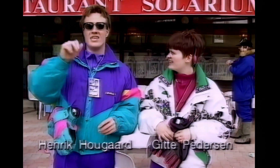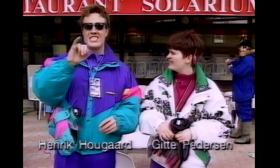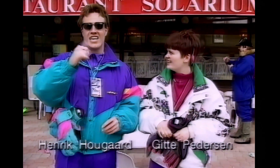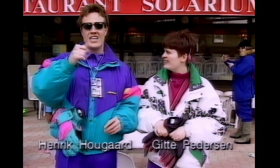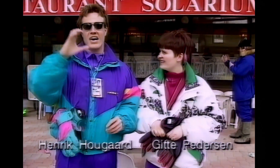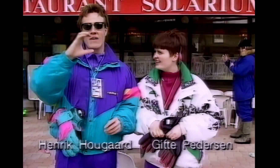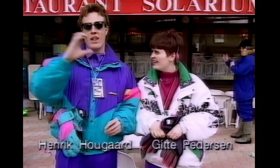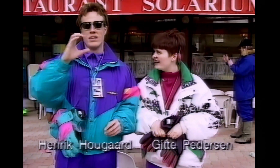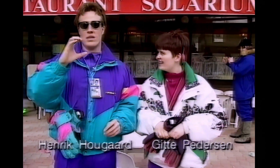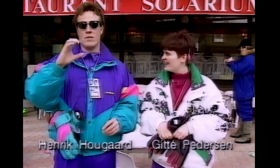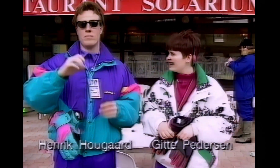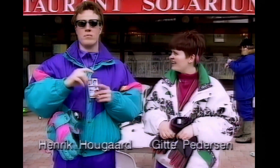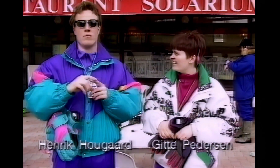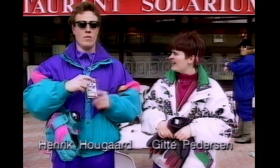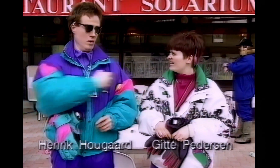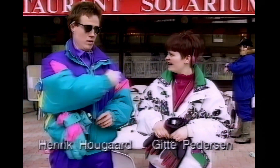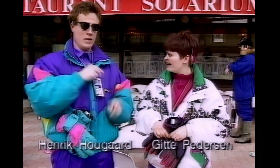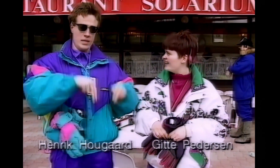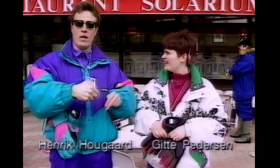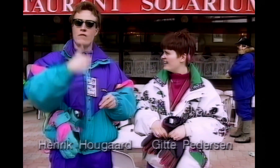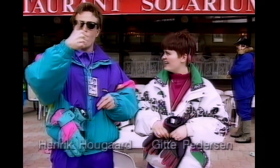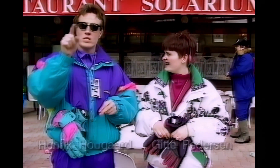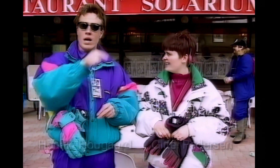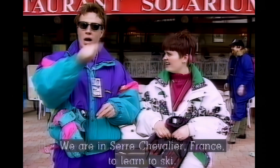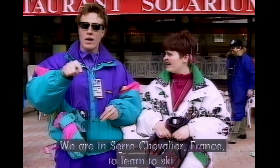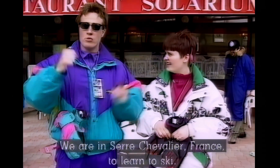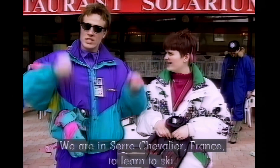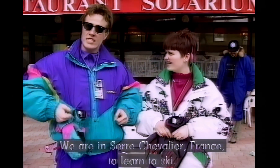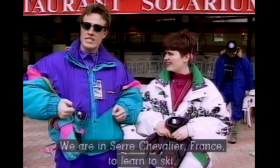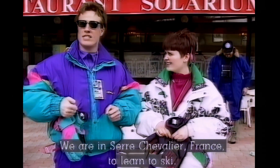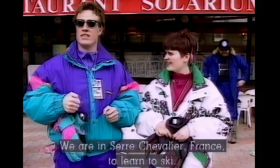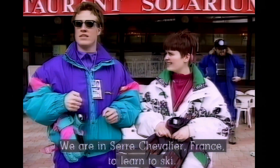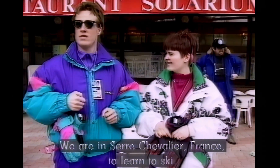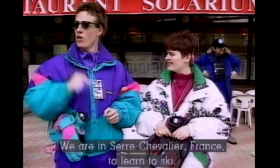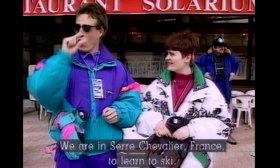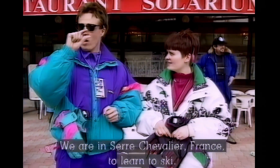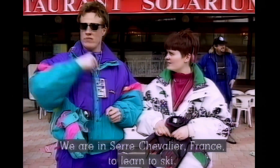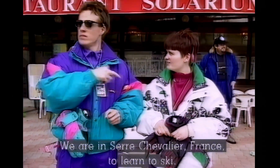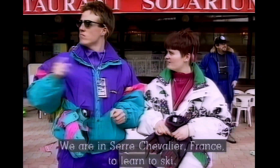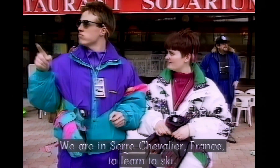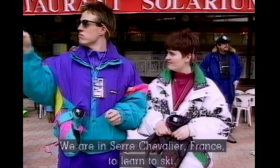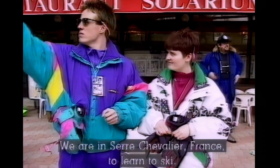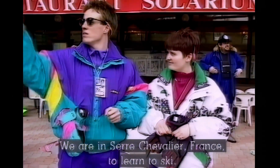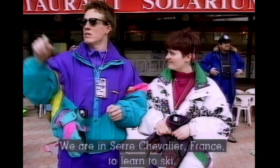Ja, nu er vi her i Frankrig i Sir Chevalier, og vi er med for første gang på ski. Vi